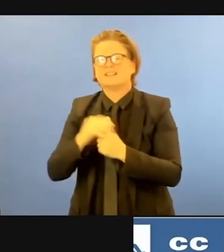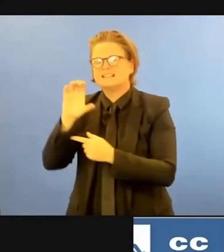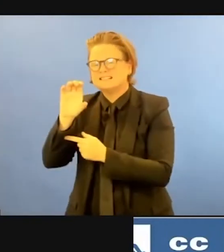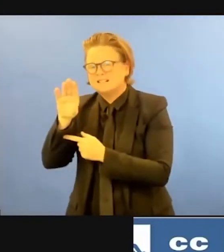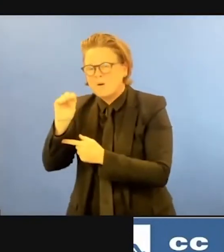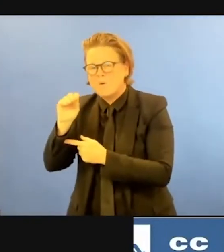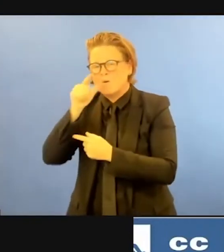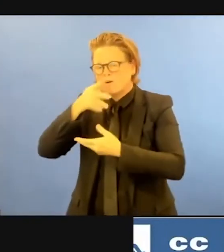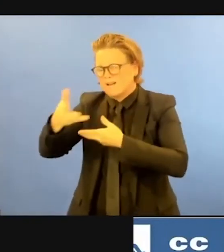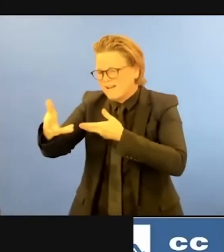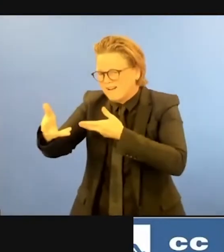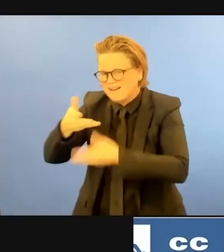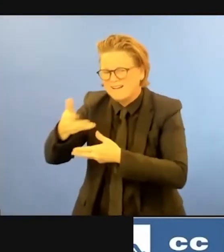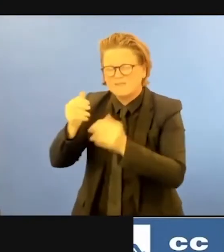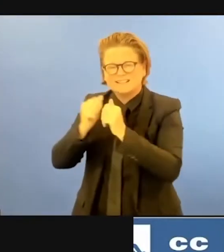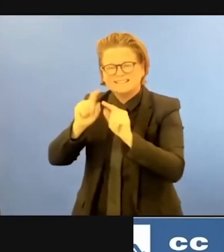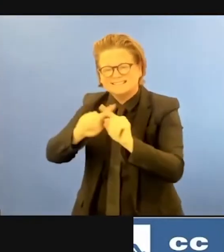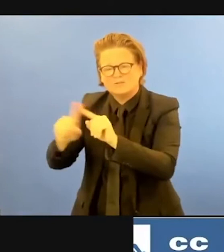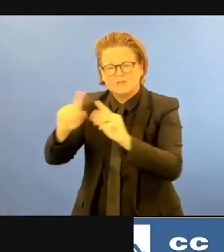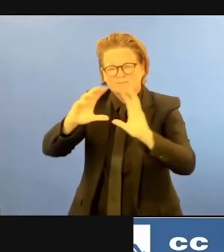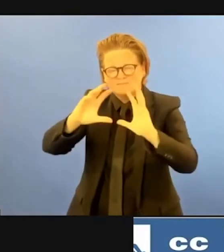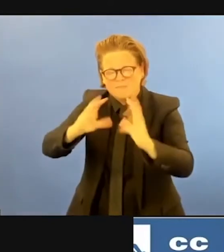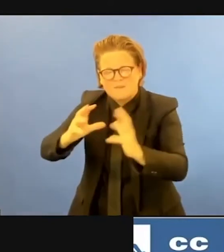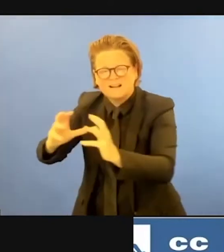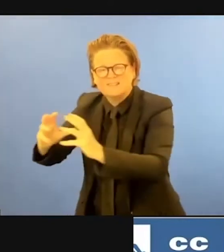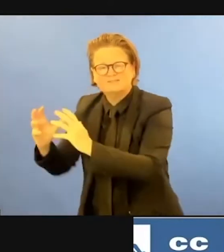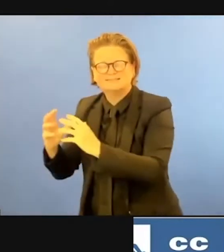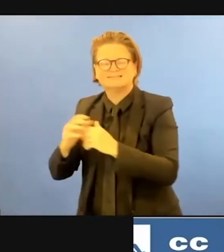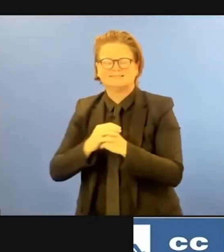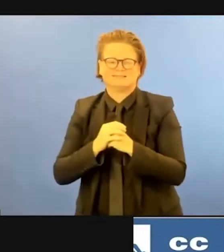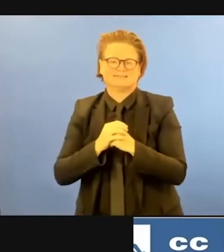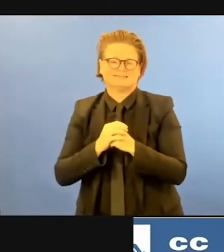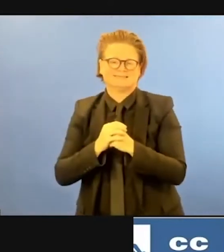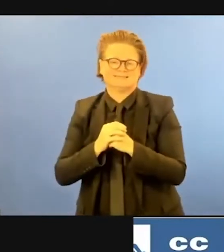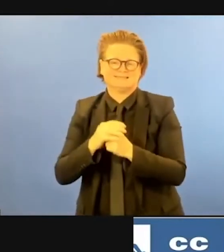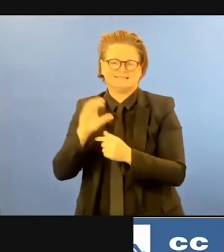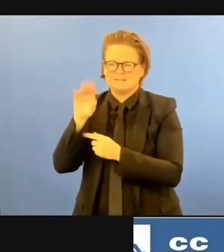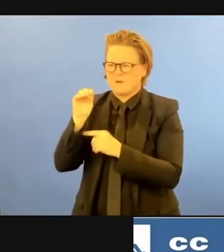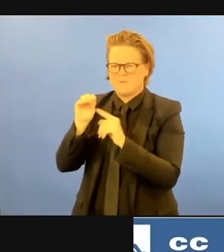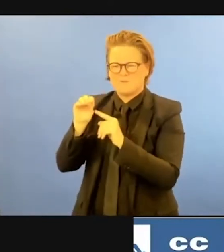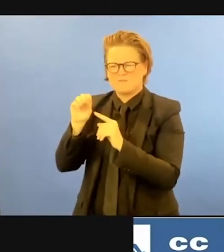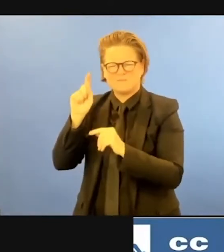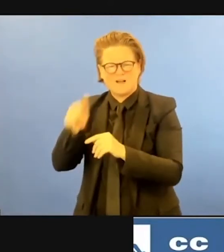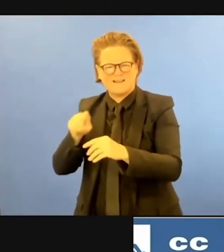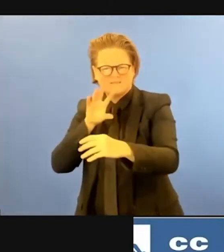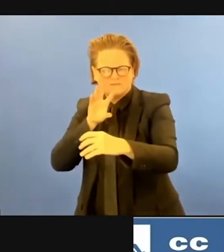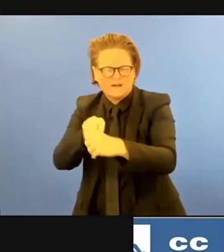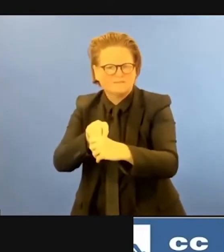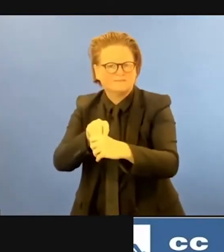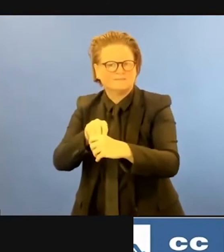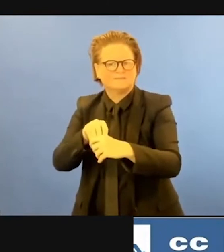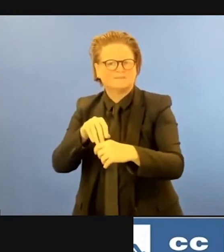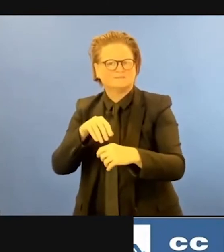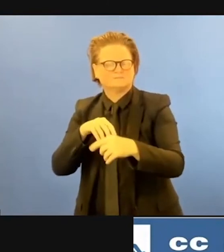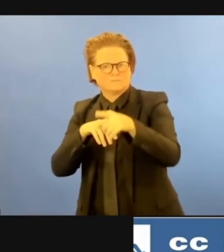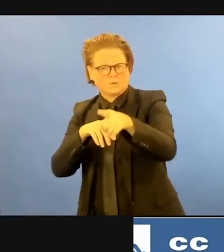the different populations, to be involved. And we really do encourage, if you are interested or your organization is interested in